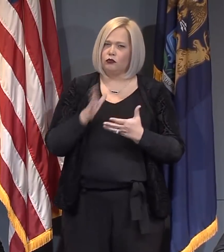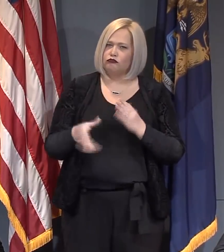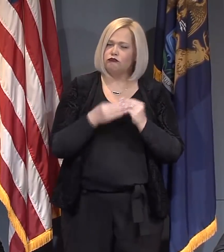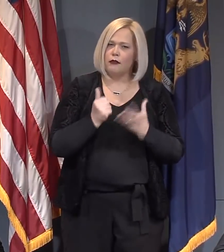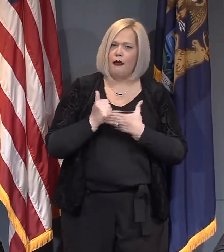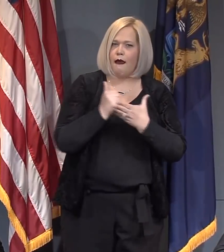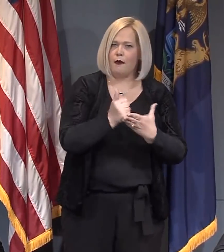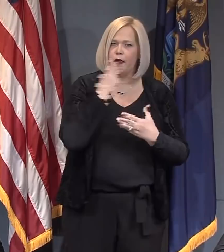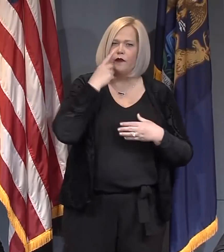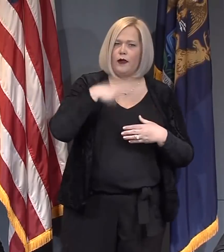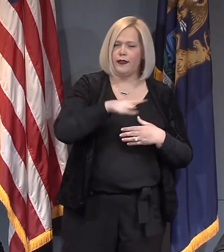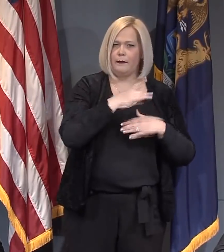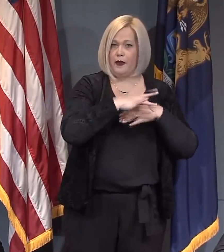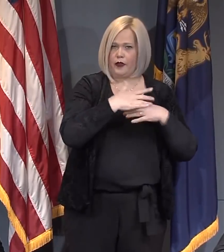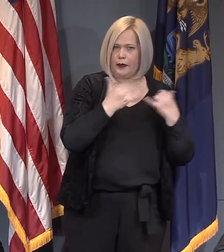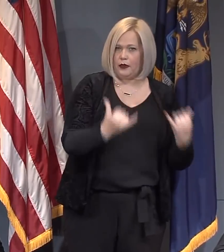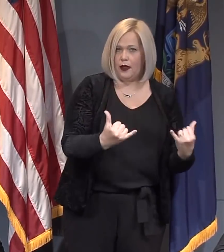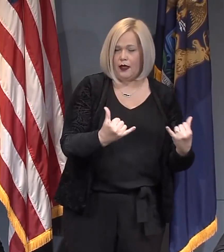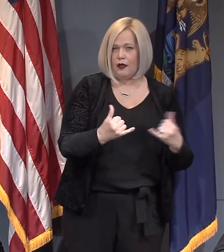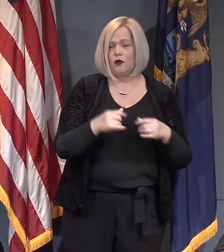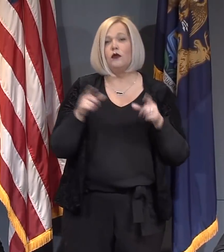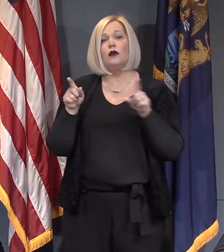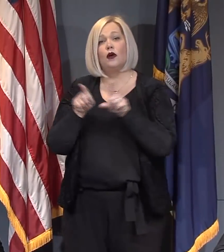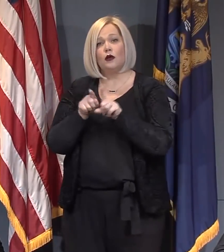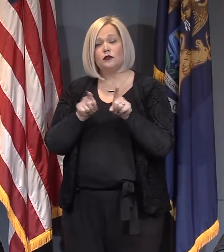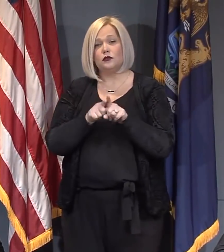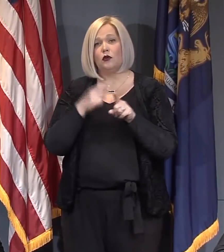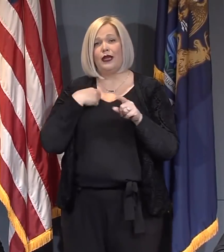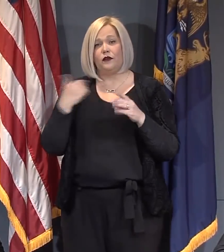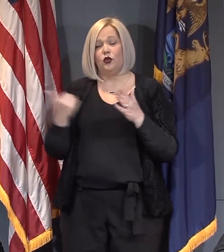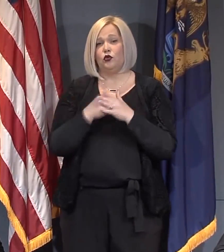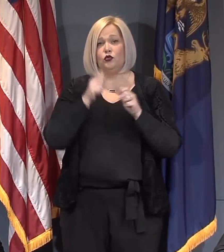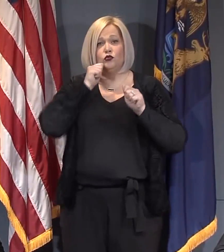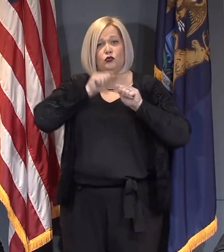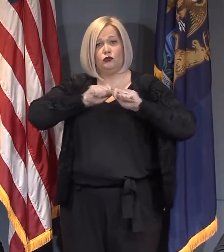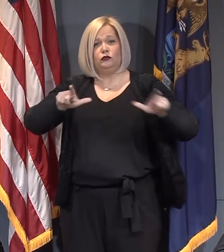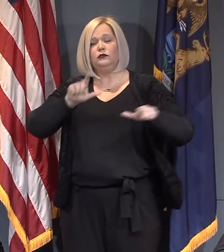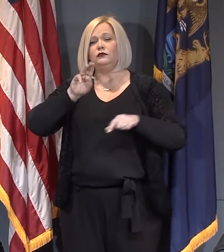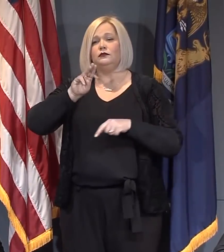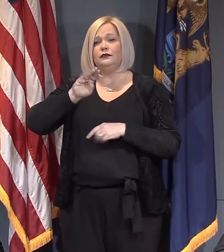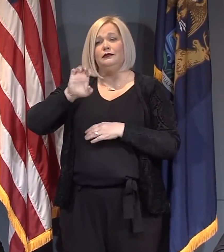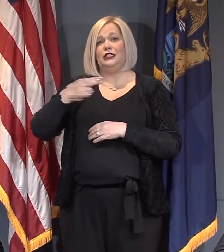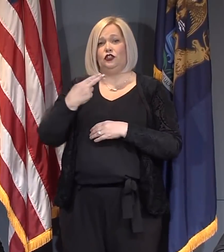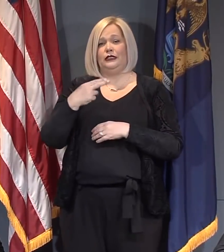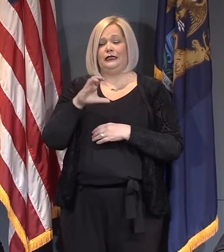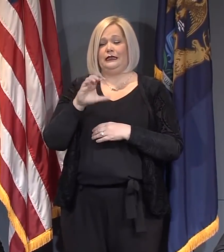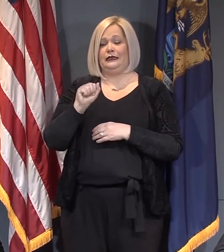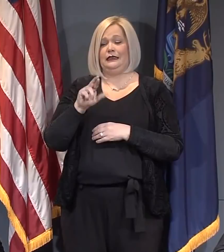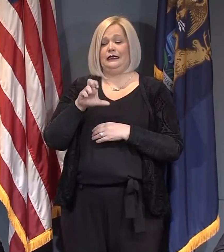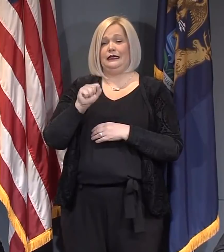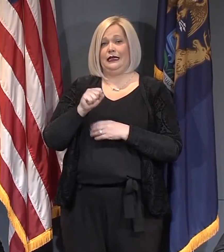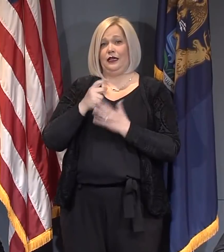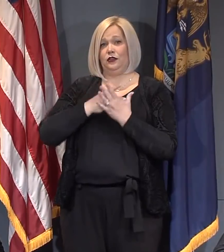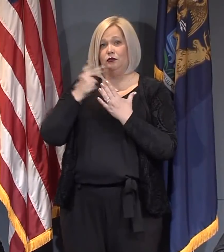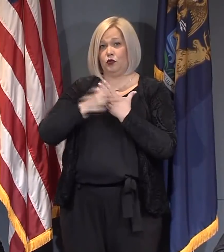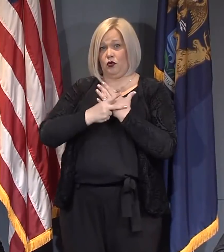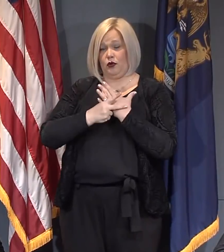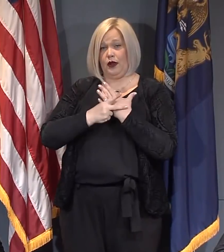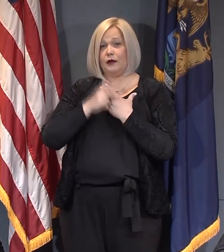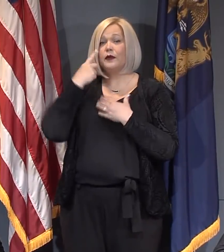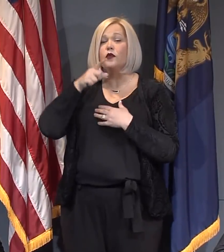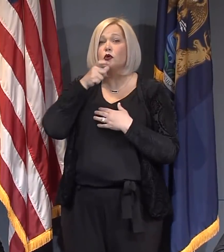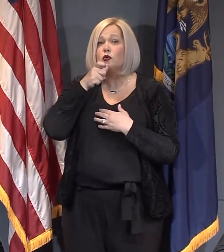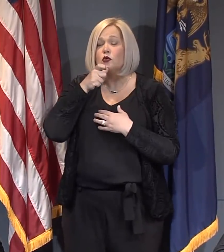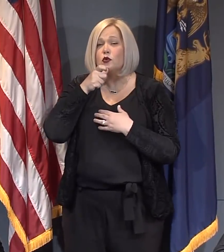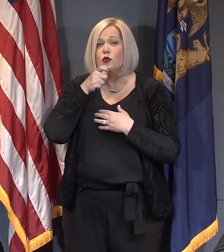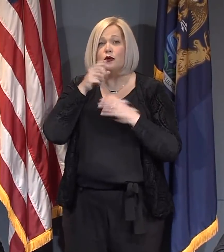has announced that beginning today, the newly launched Michigan Cares program offers educators and Michigan